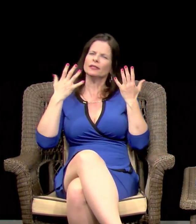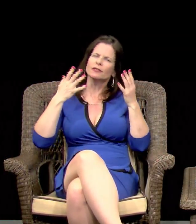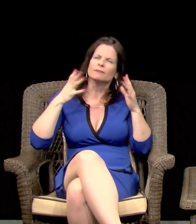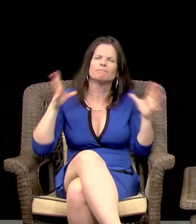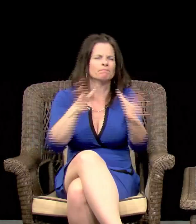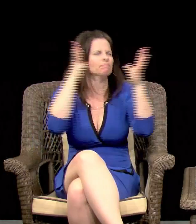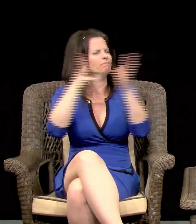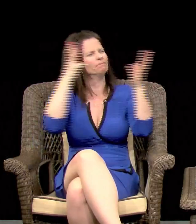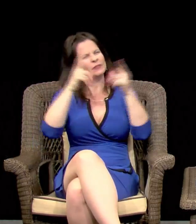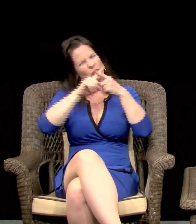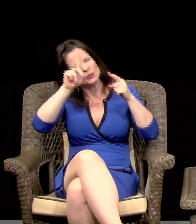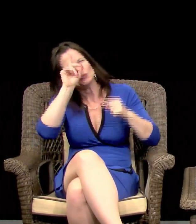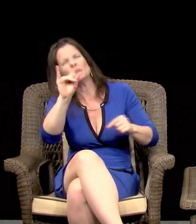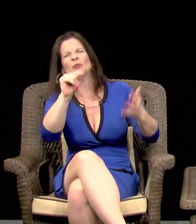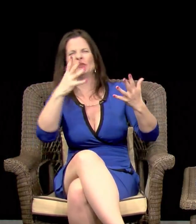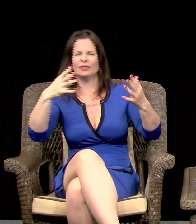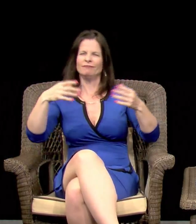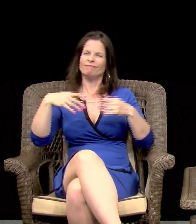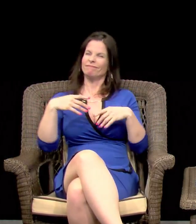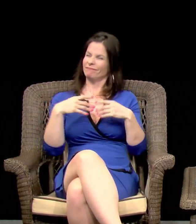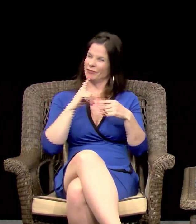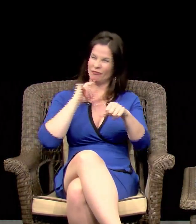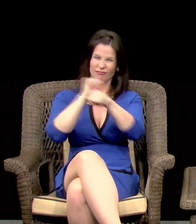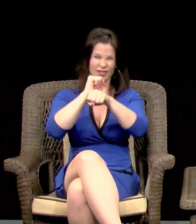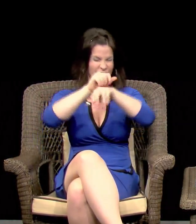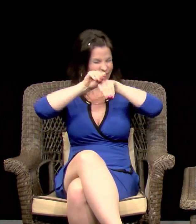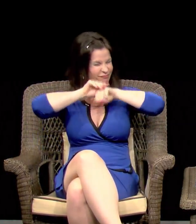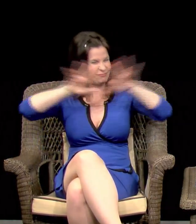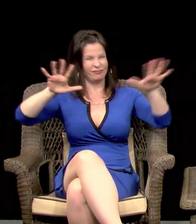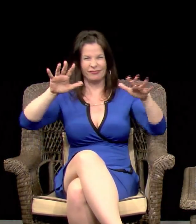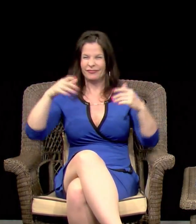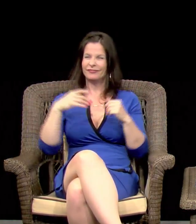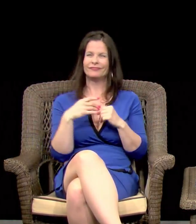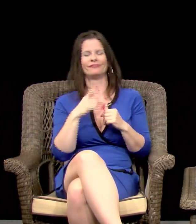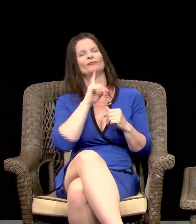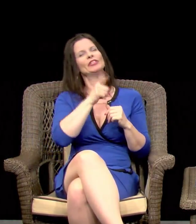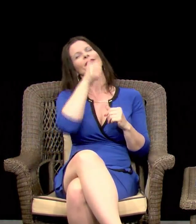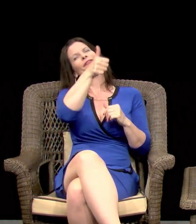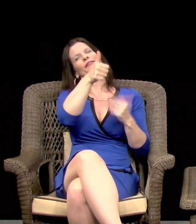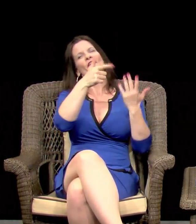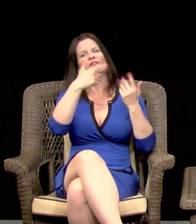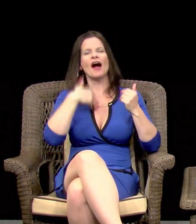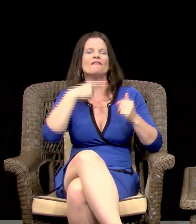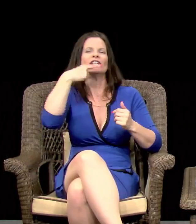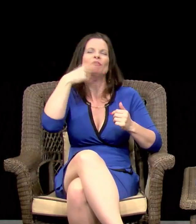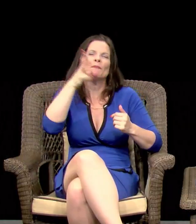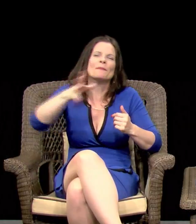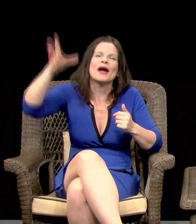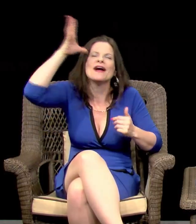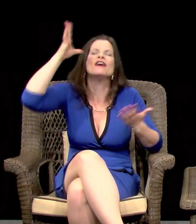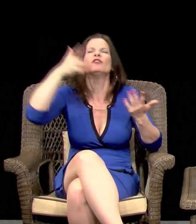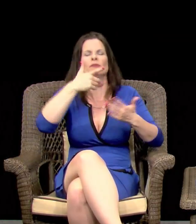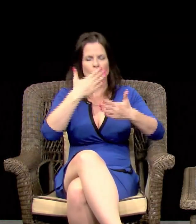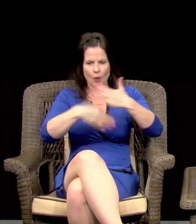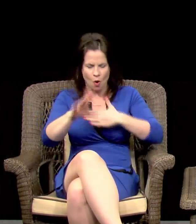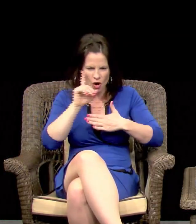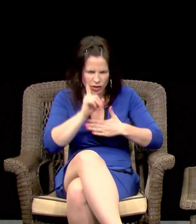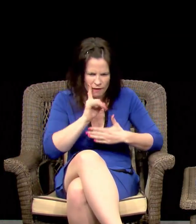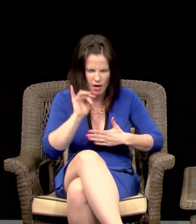message out, and she was able to start spreading this. And she has hearing